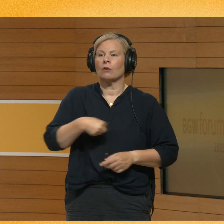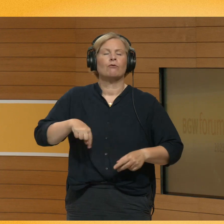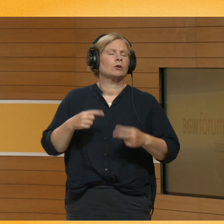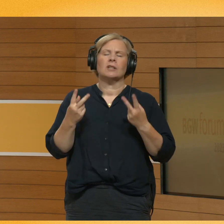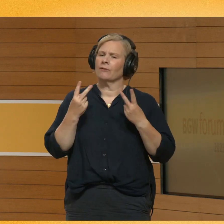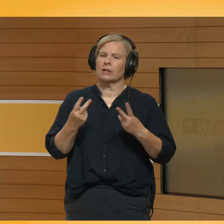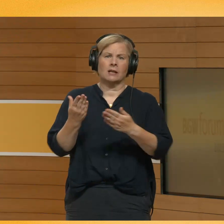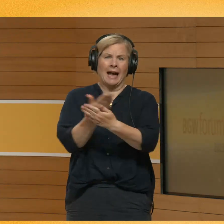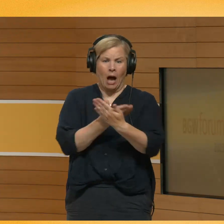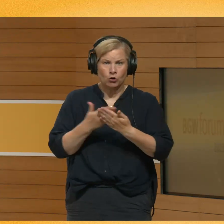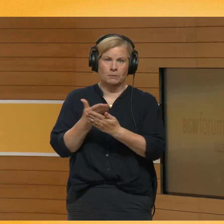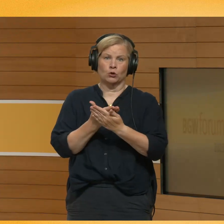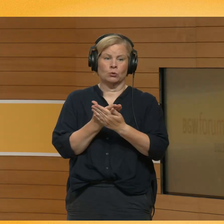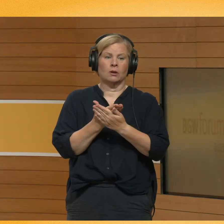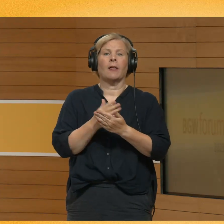well. Yes.